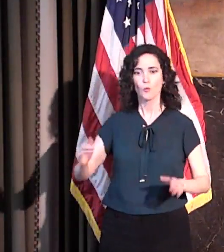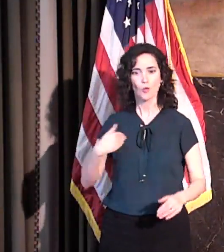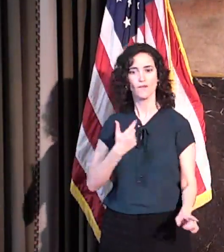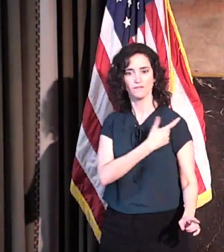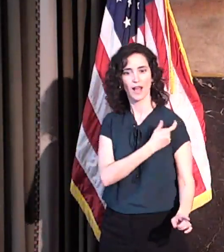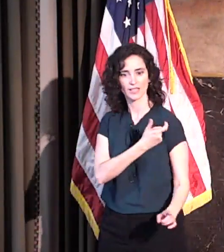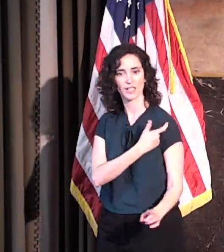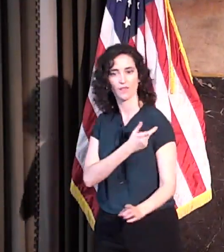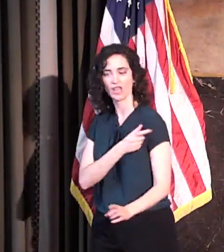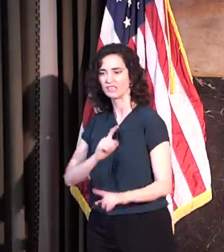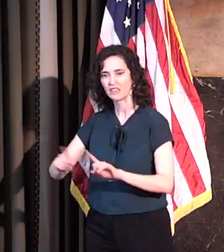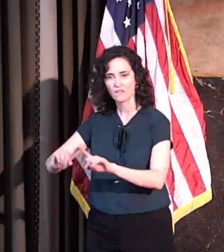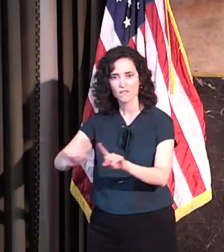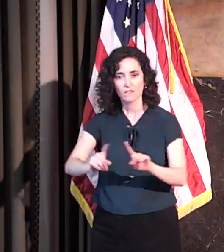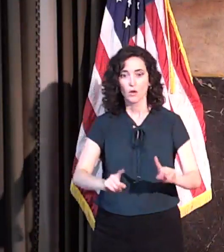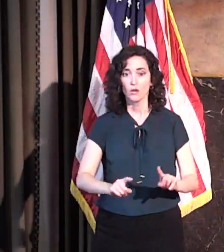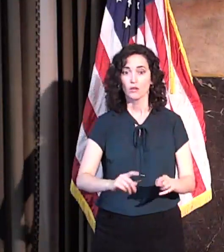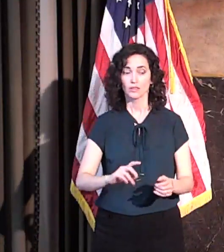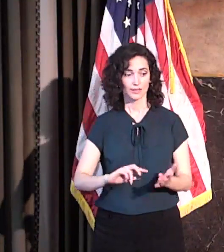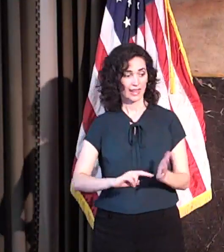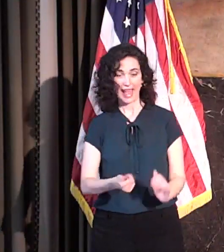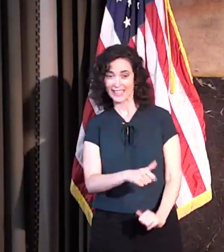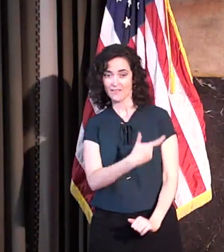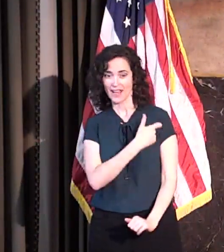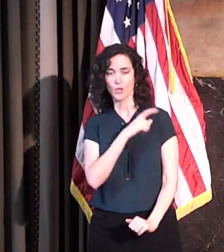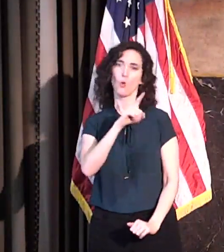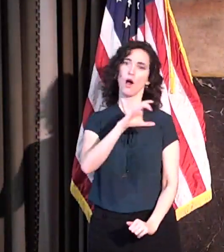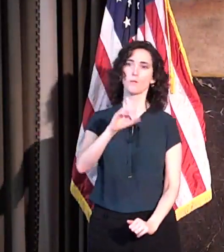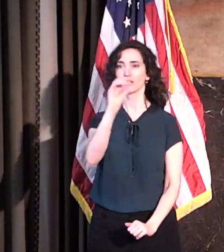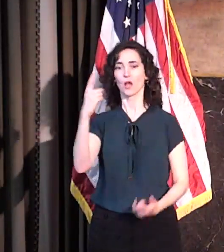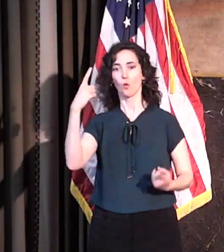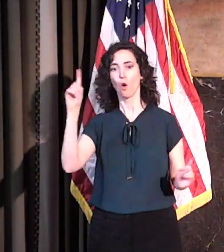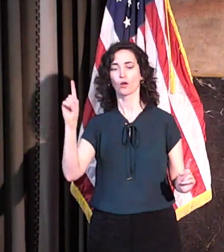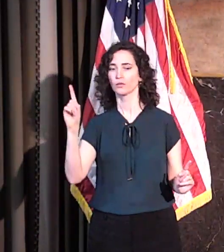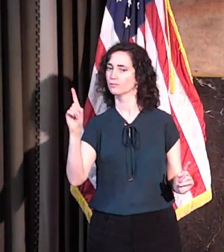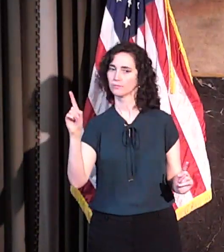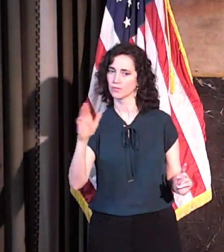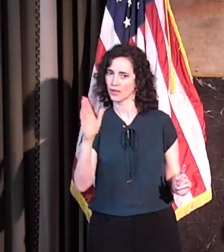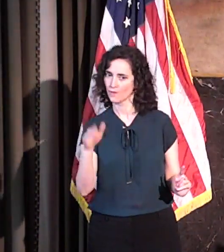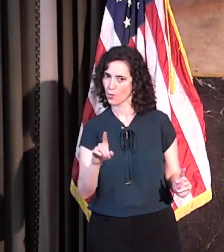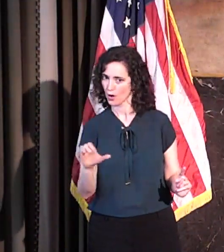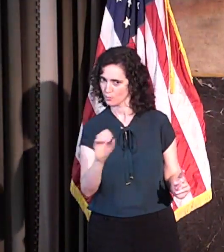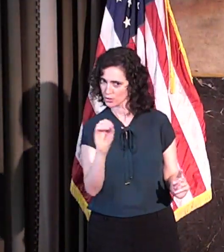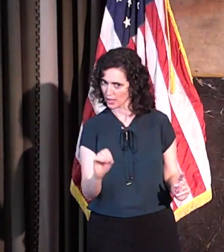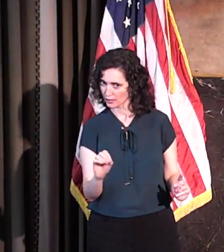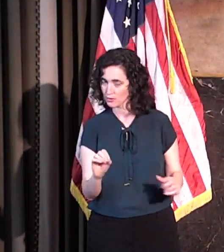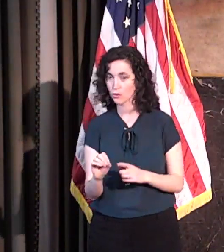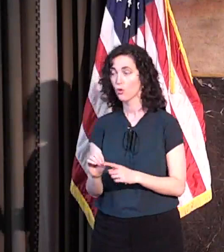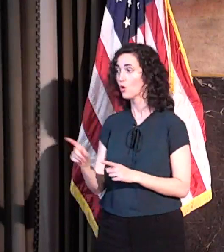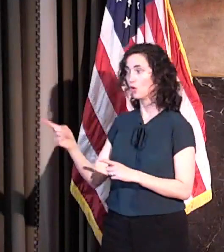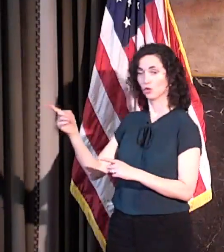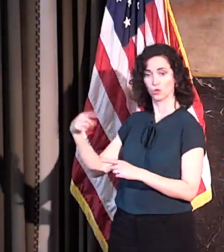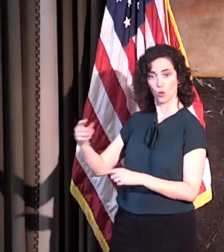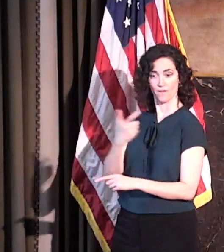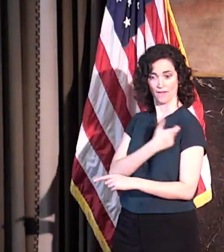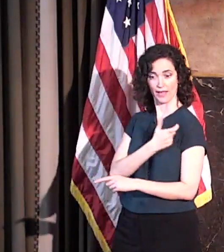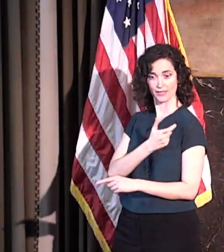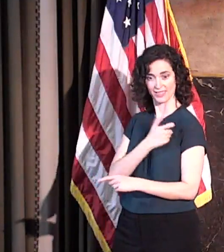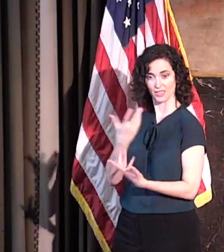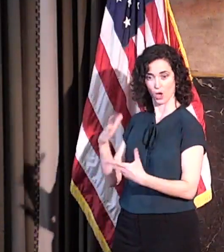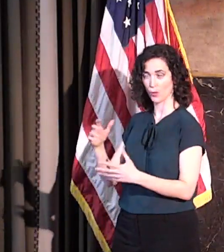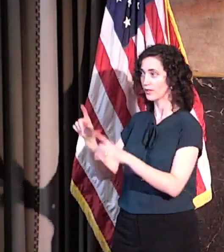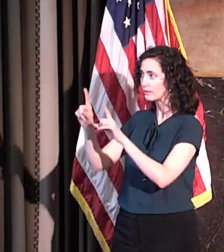effective, 100% of circumstances. And the vaccines that we have now, you know, in trials were extraordinarily effective, you know, 95%